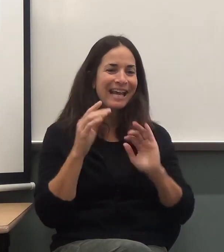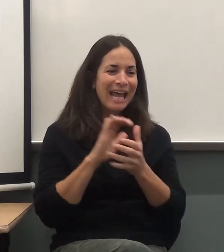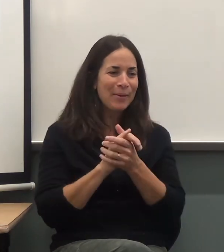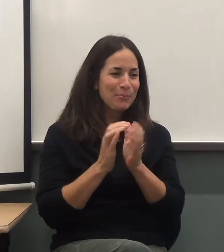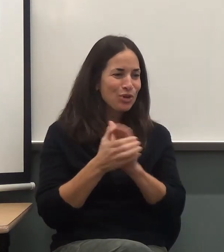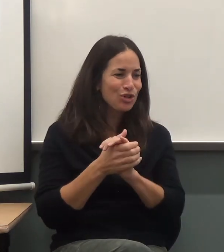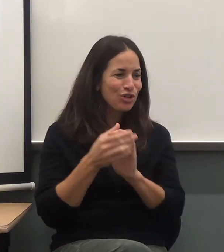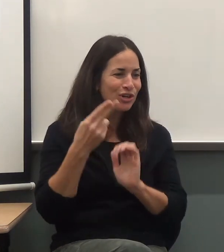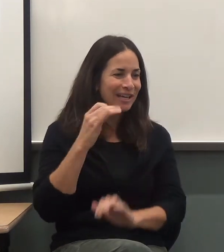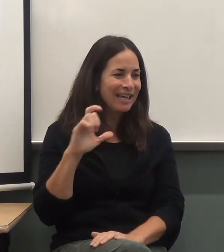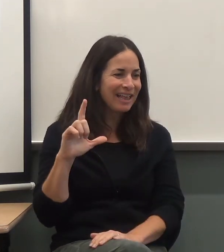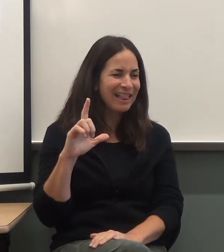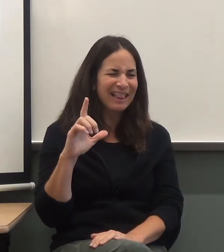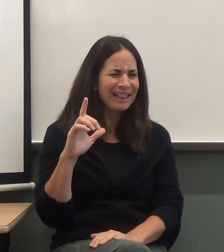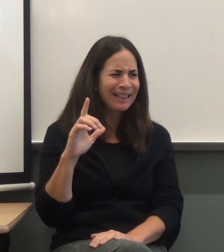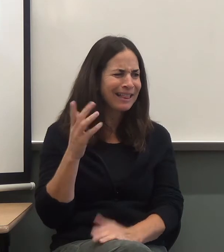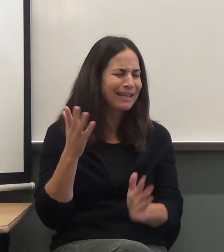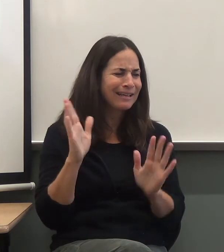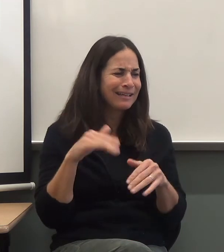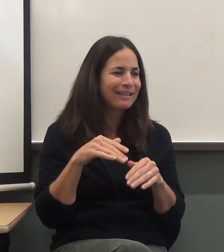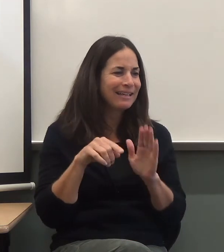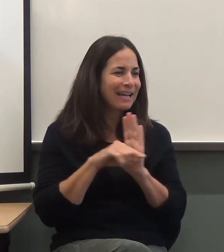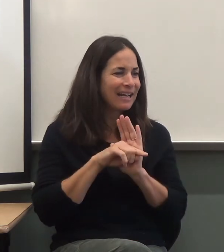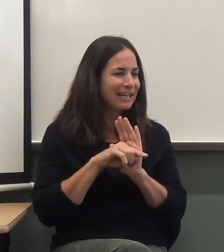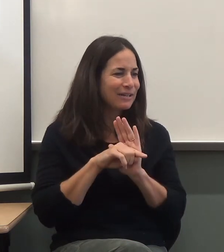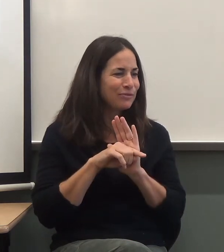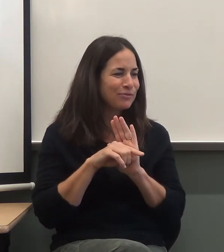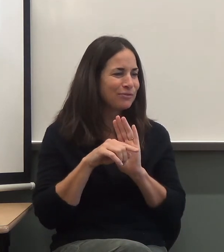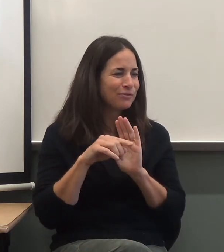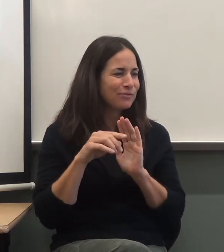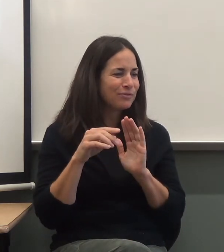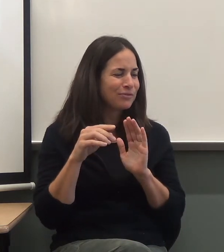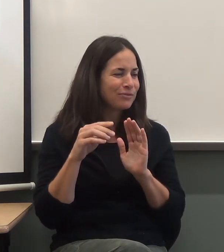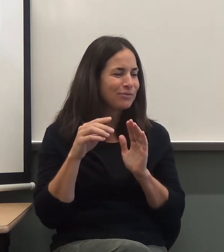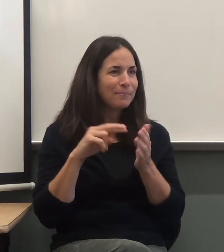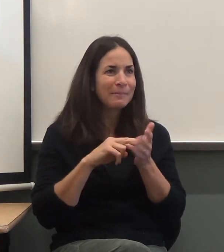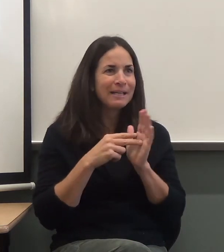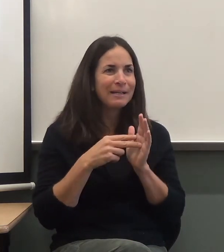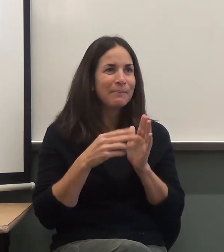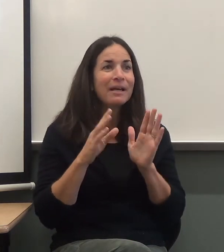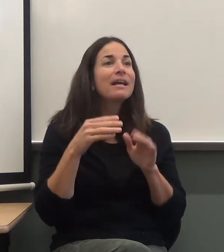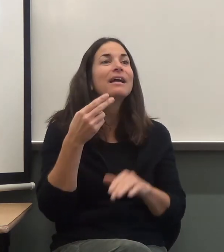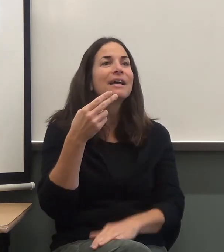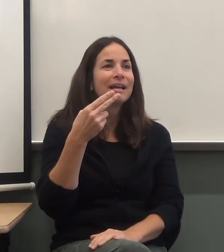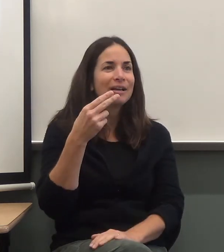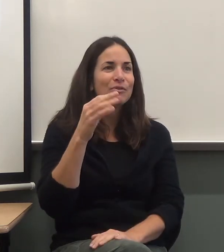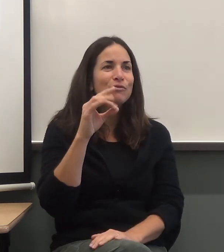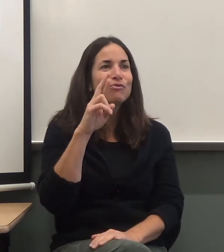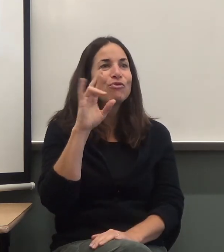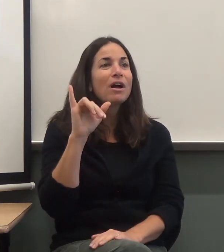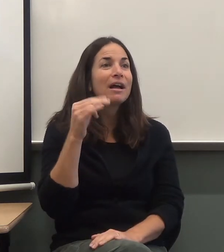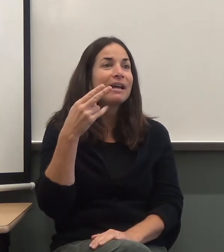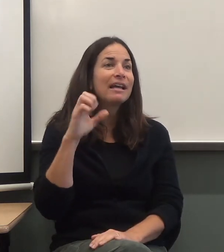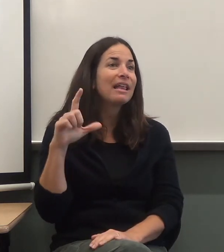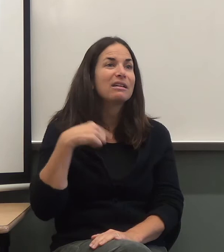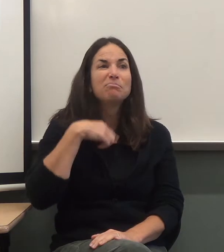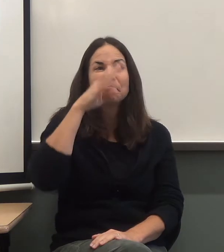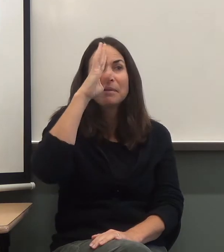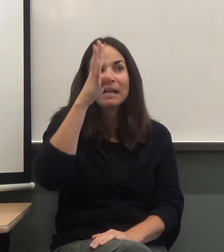bad reference. Yeah. Sorry. I would, yeah. Yeah, okay. So, but notice what I'm talking about here. Look what I did. When I